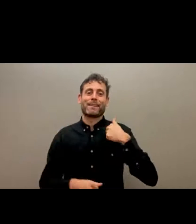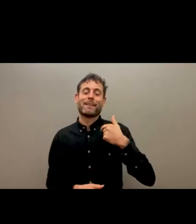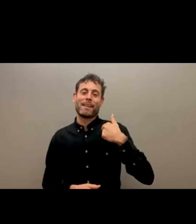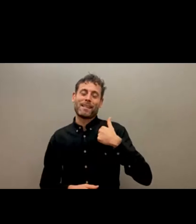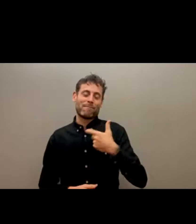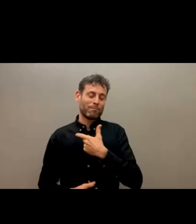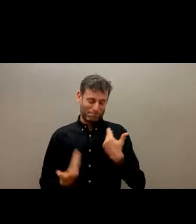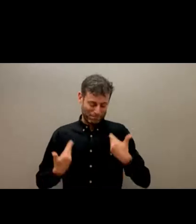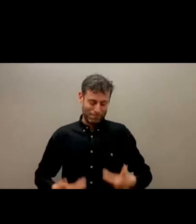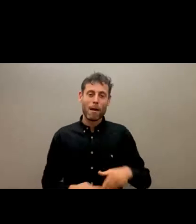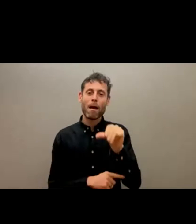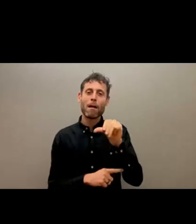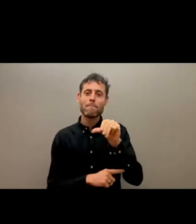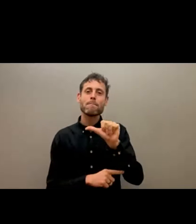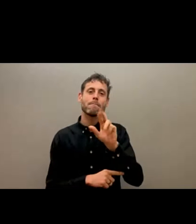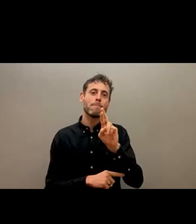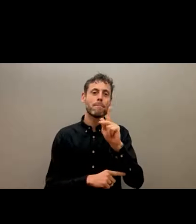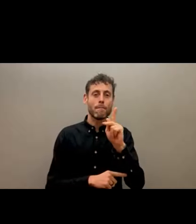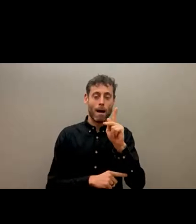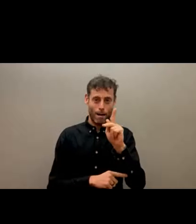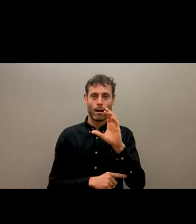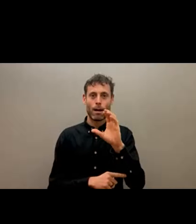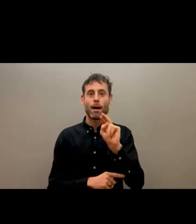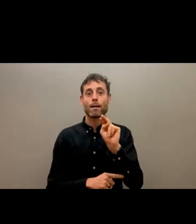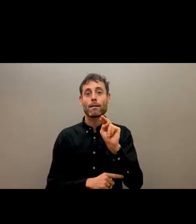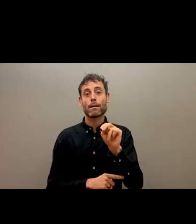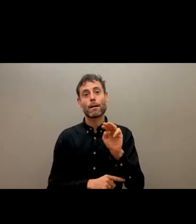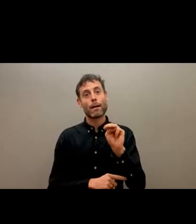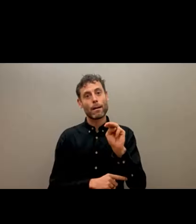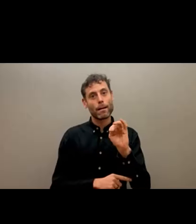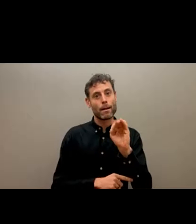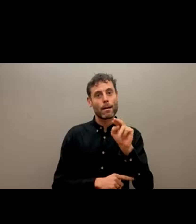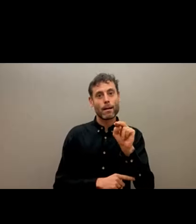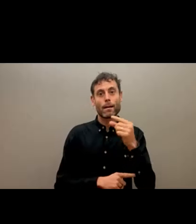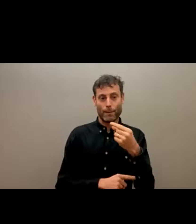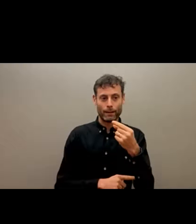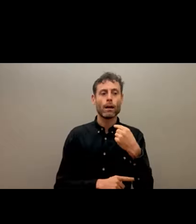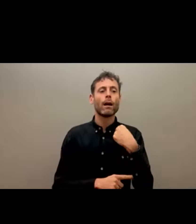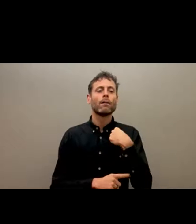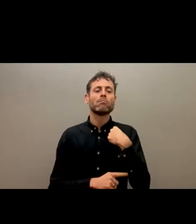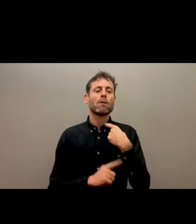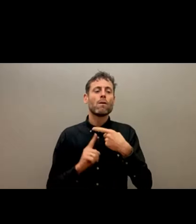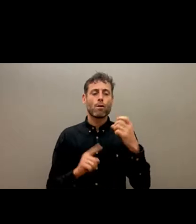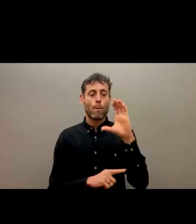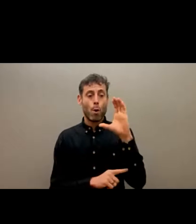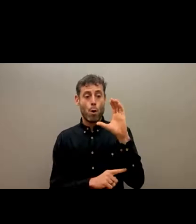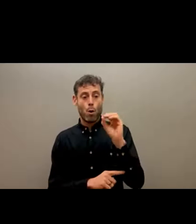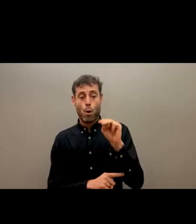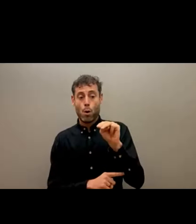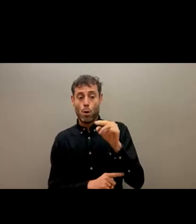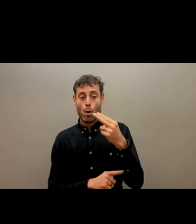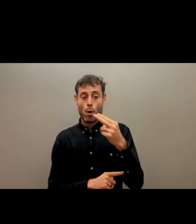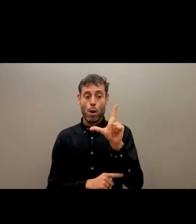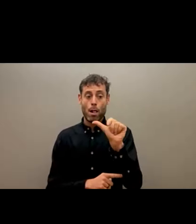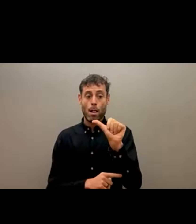Comhlámh. Comhlámh is the association of Irish people involved in international development, humanitarian and